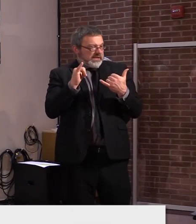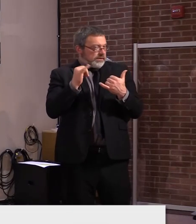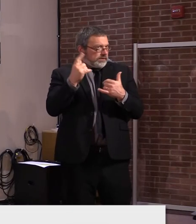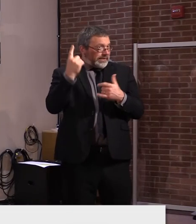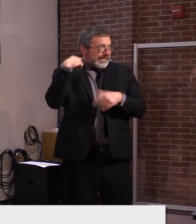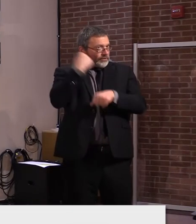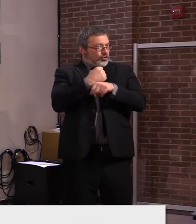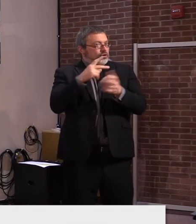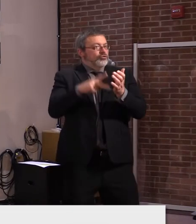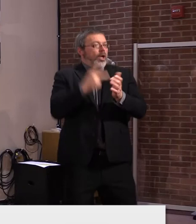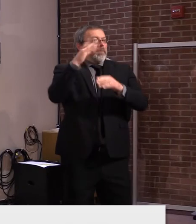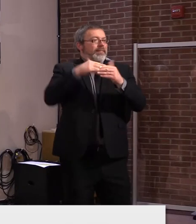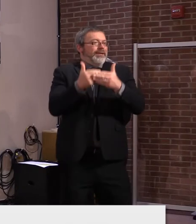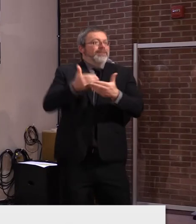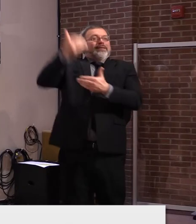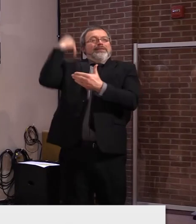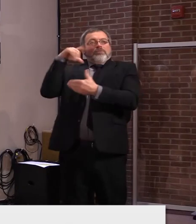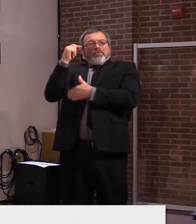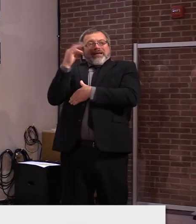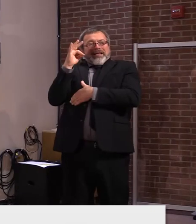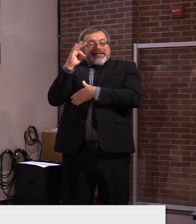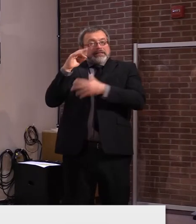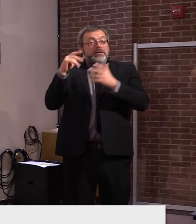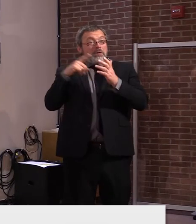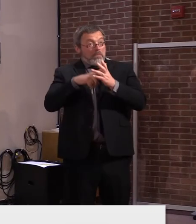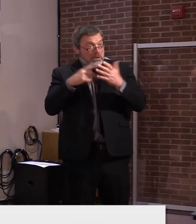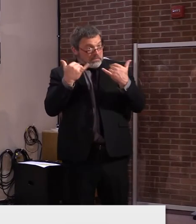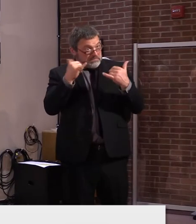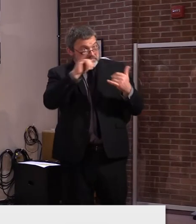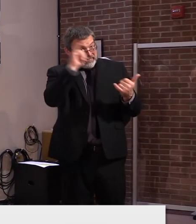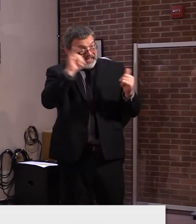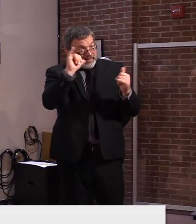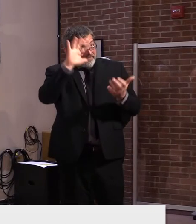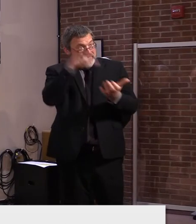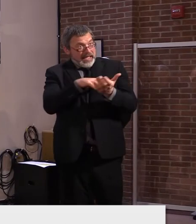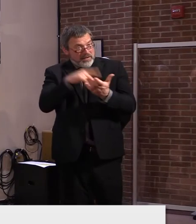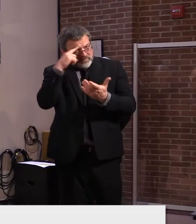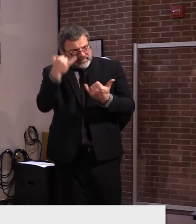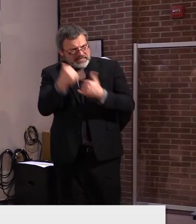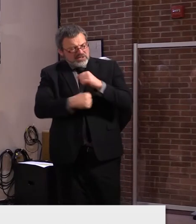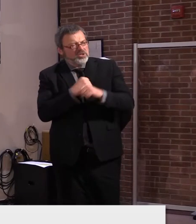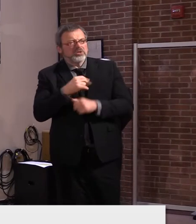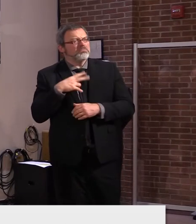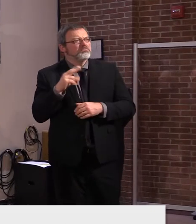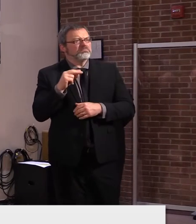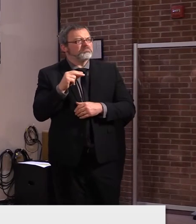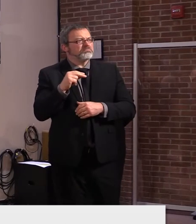3,000, so an increase over our normal amount, but not as significant as what we saw last year.